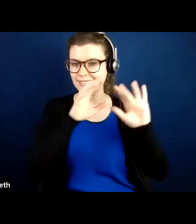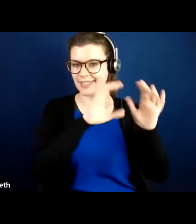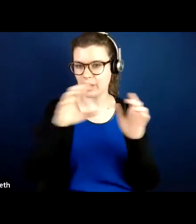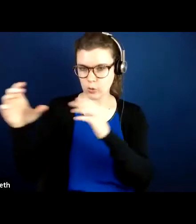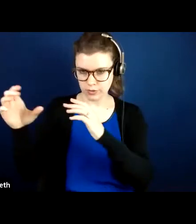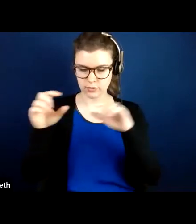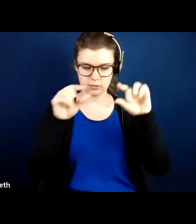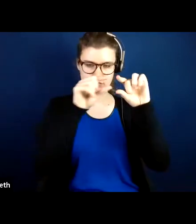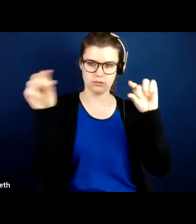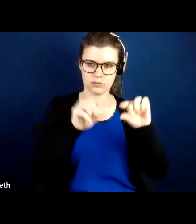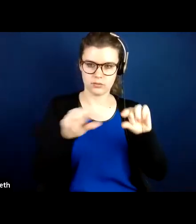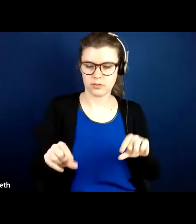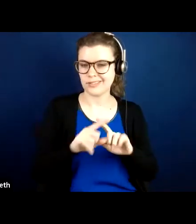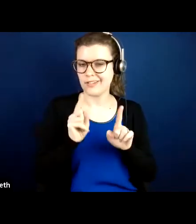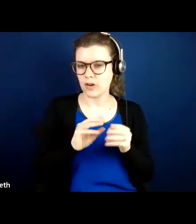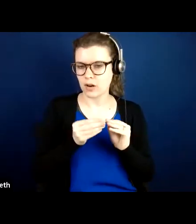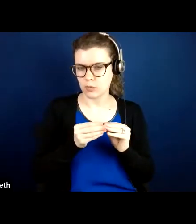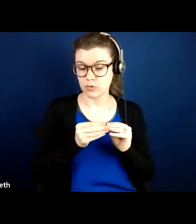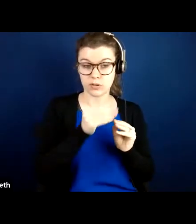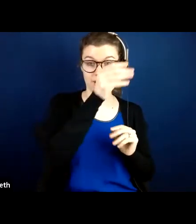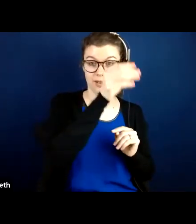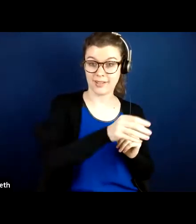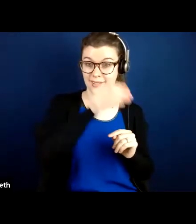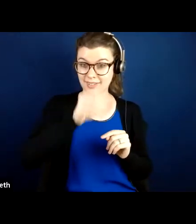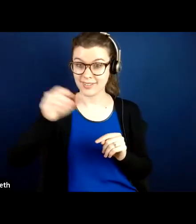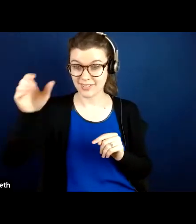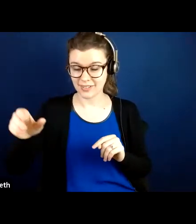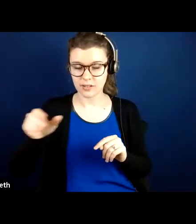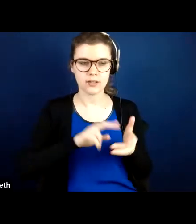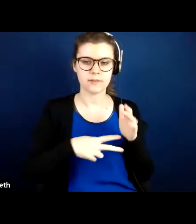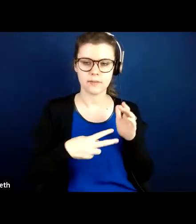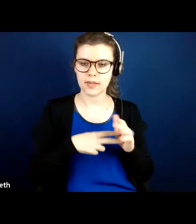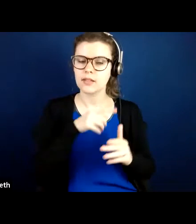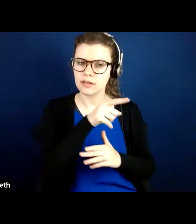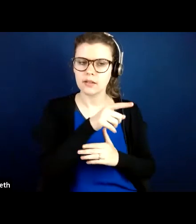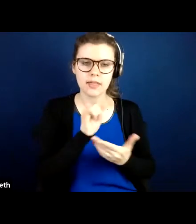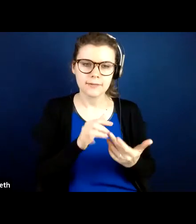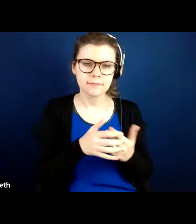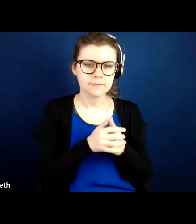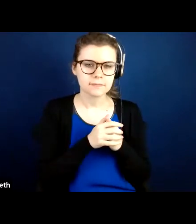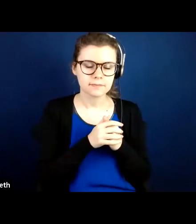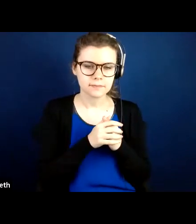vertical categories are the have listed the